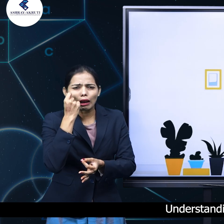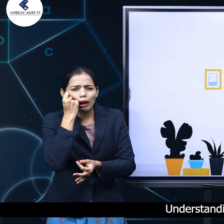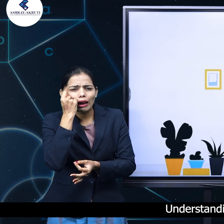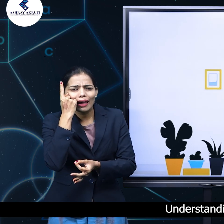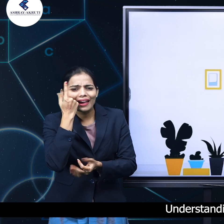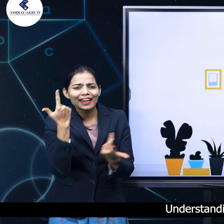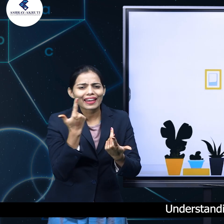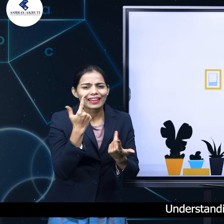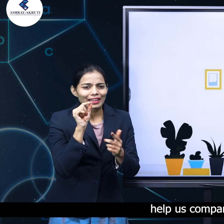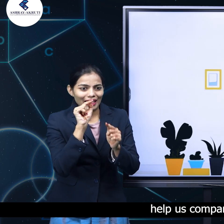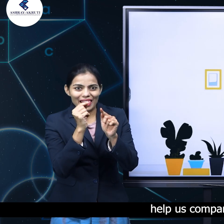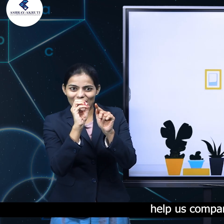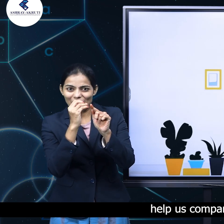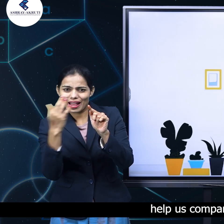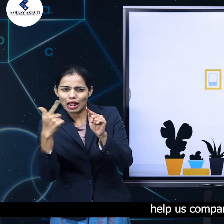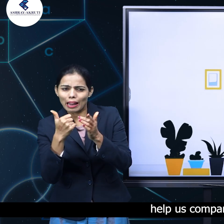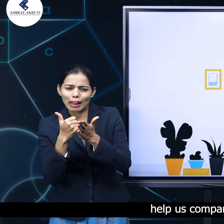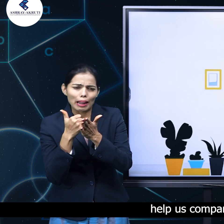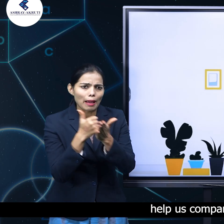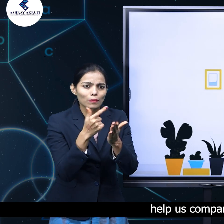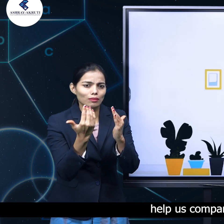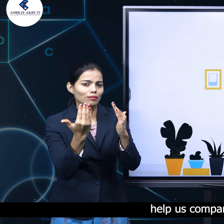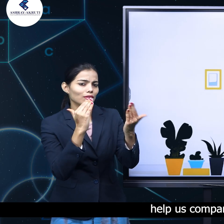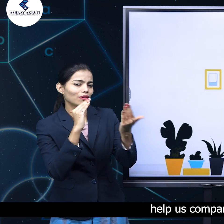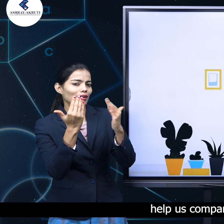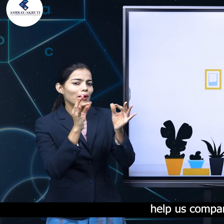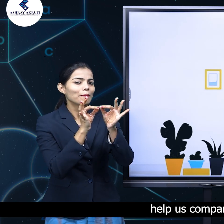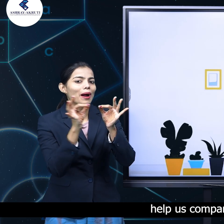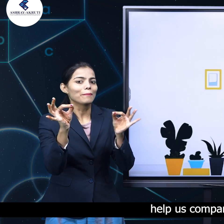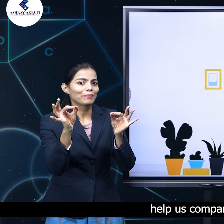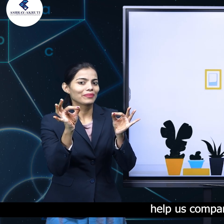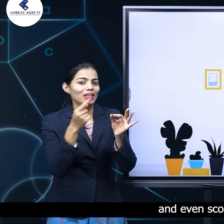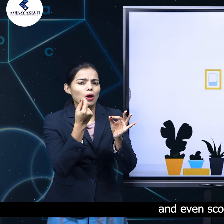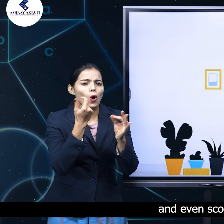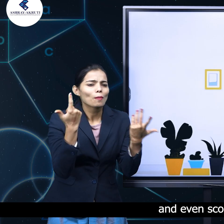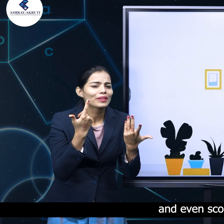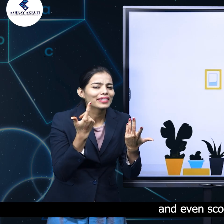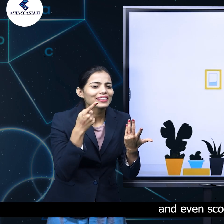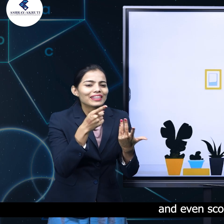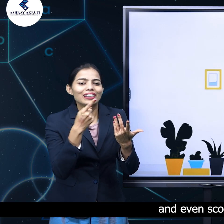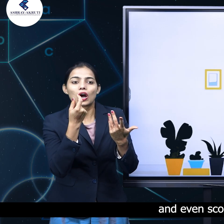Understanding decimals help us compare sizes, prices, and even scores in